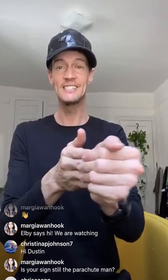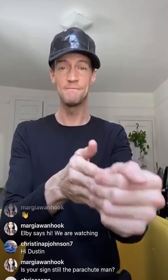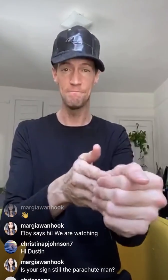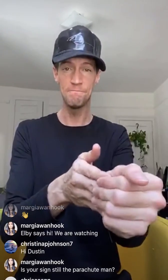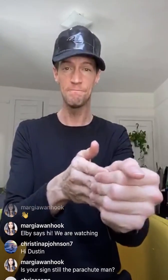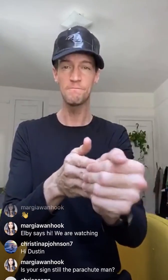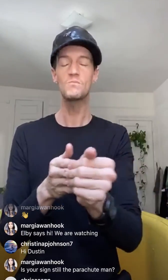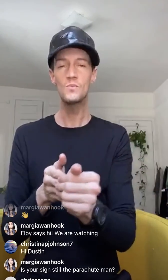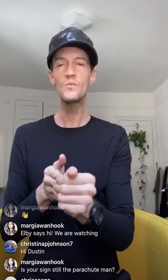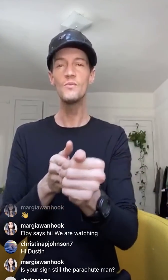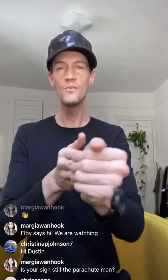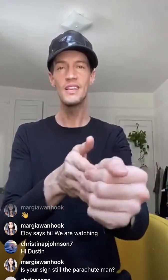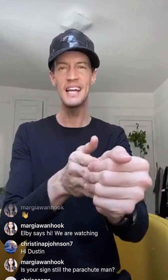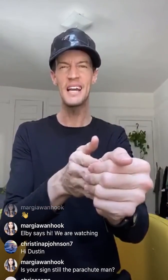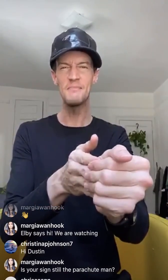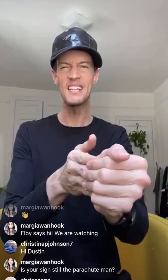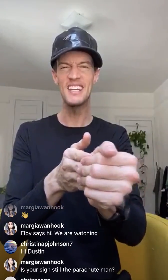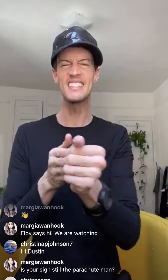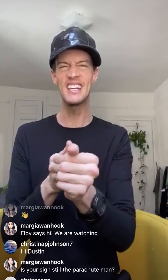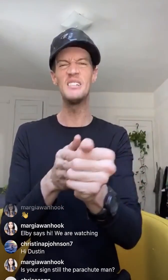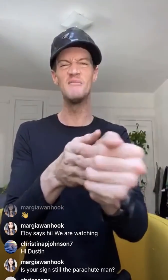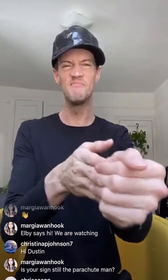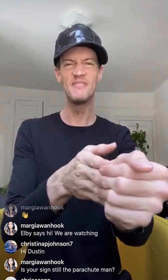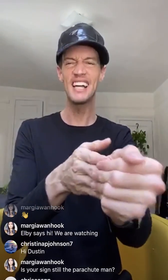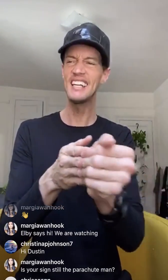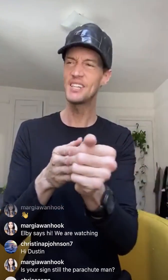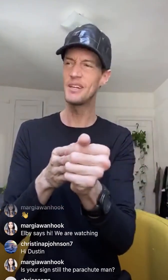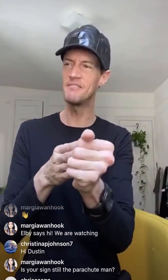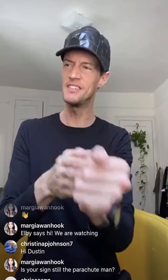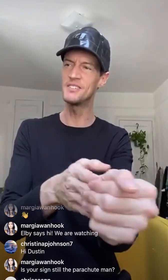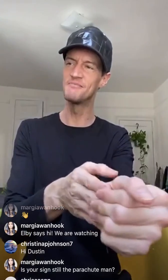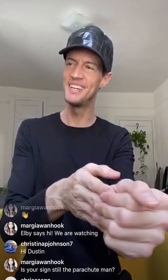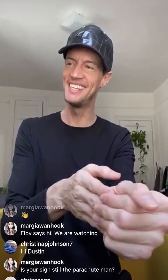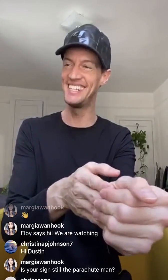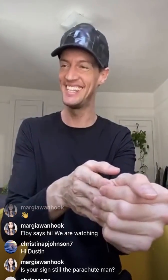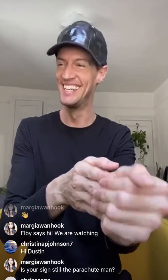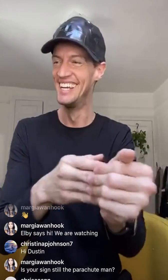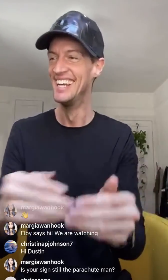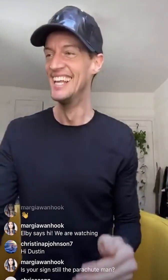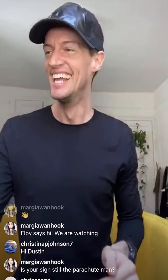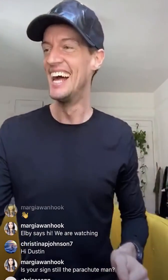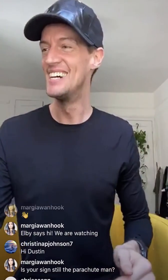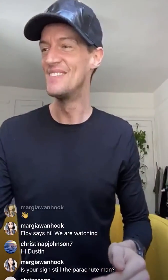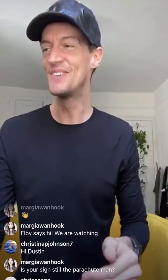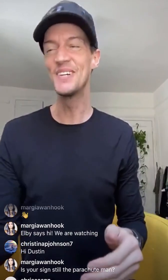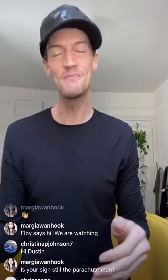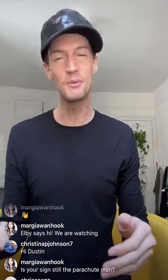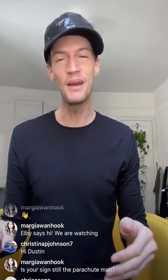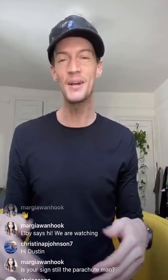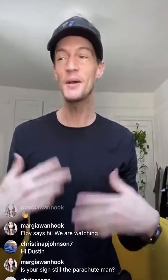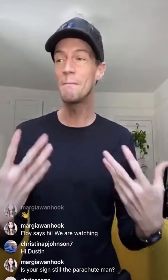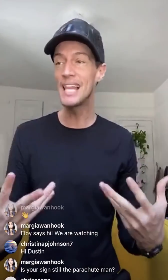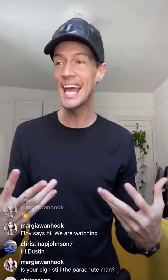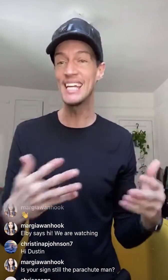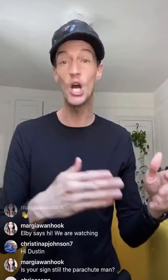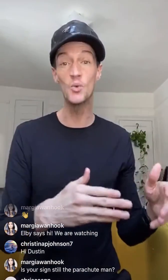To guide or lead, you just take the right hand and kind of pull the fingers of the left hand forward. So we're going to